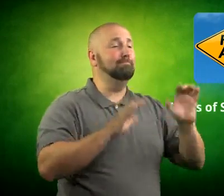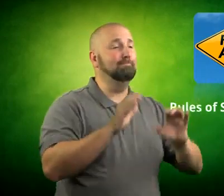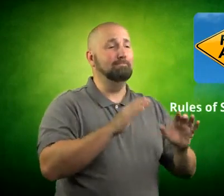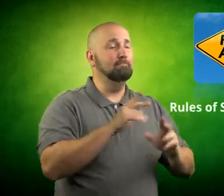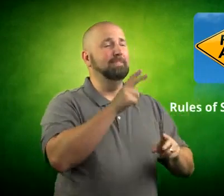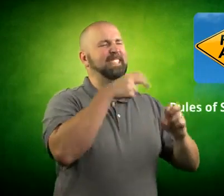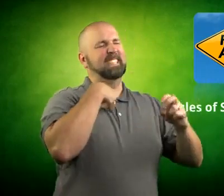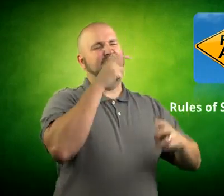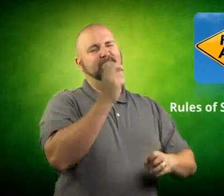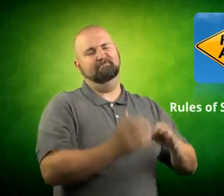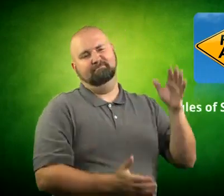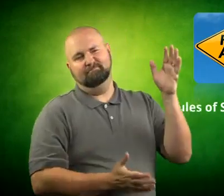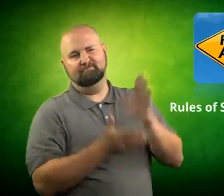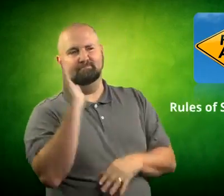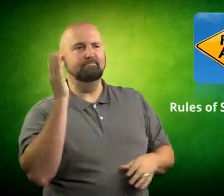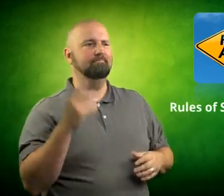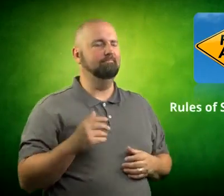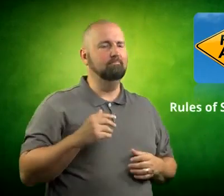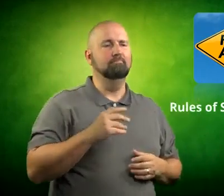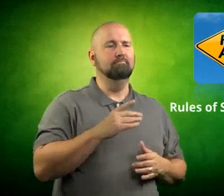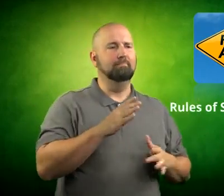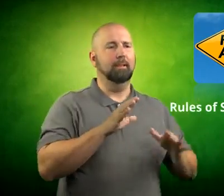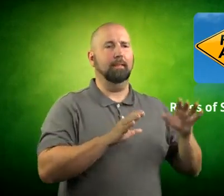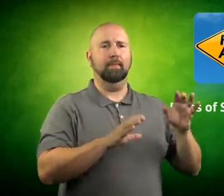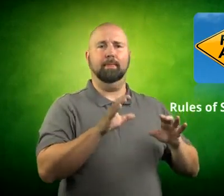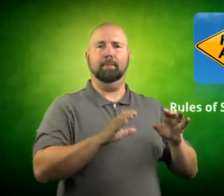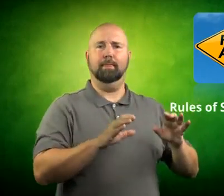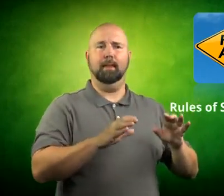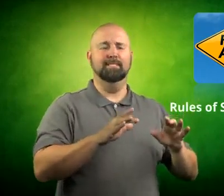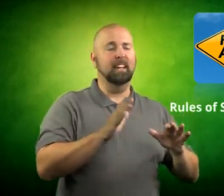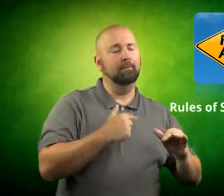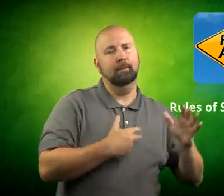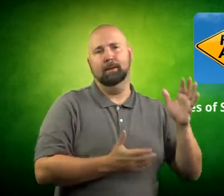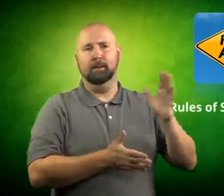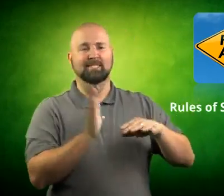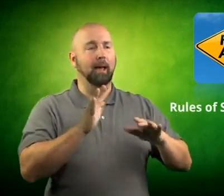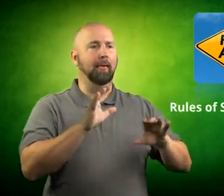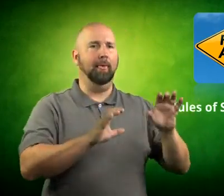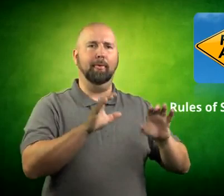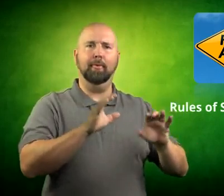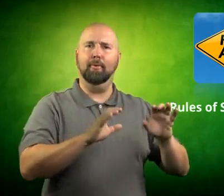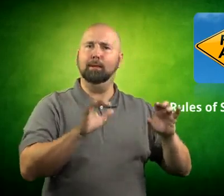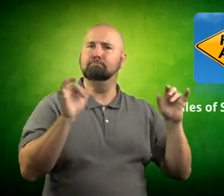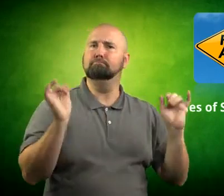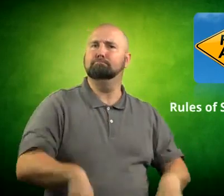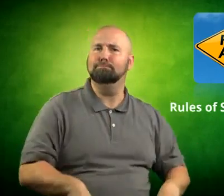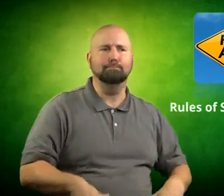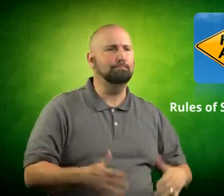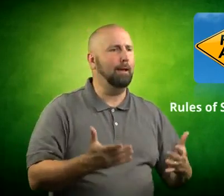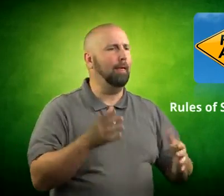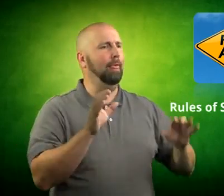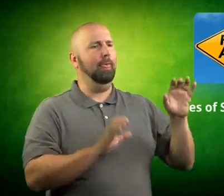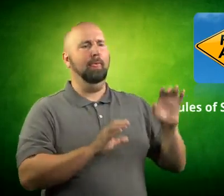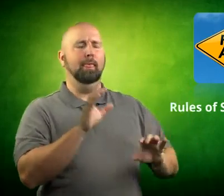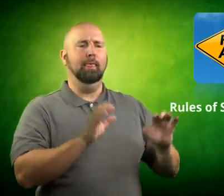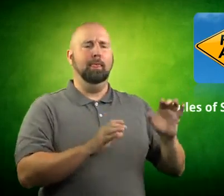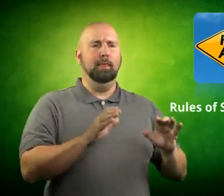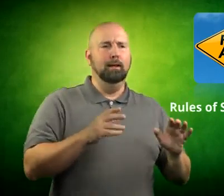And let's say we're at a gathering of a lot of deaf people, and when it's time to go, we